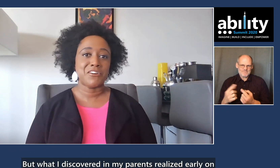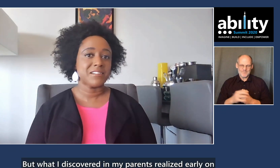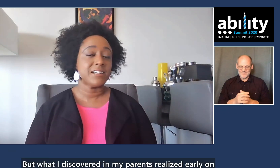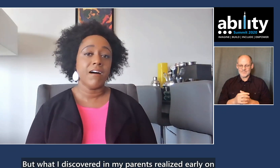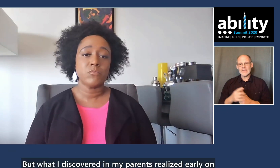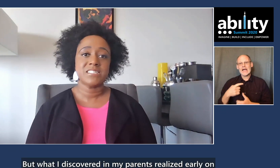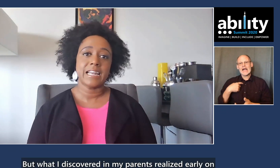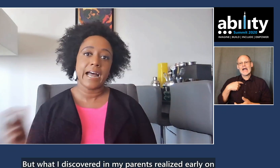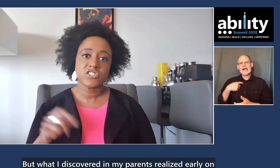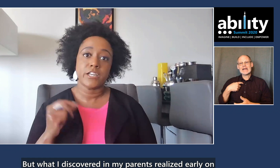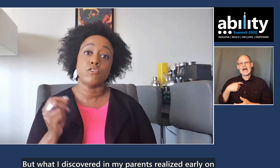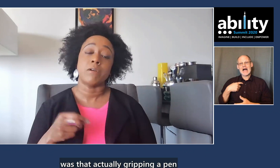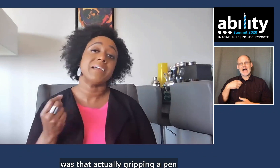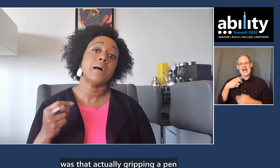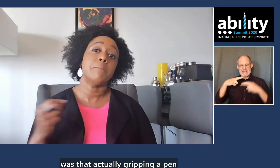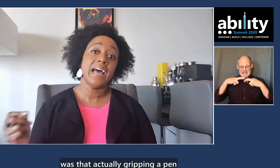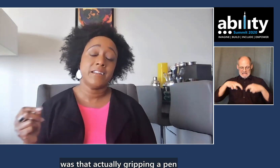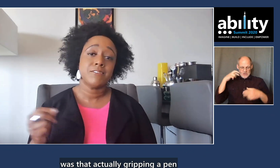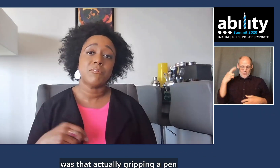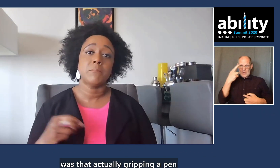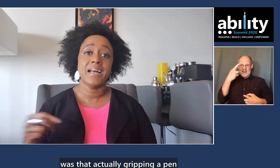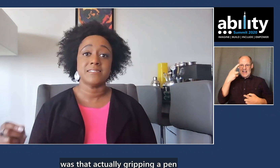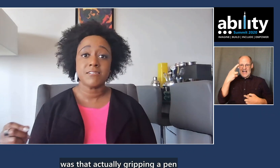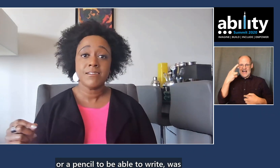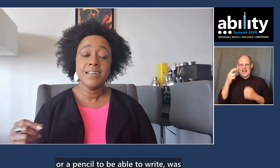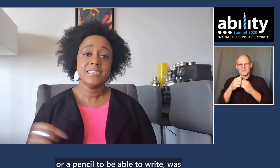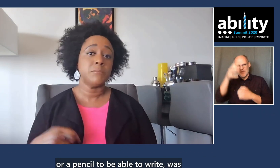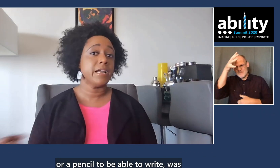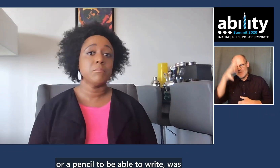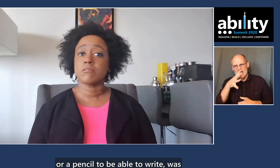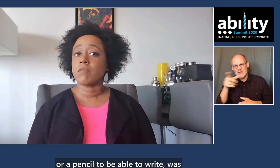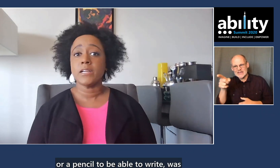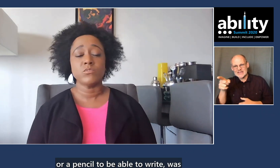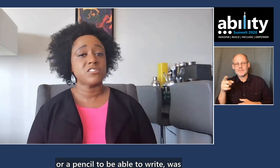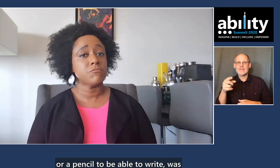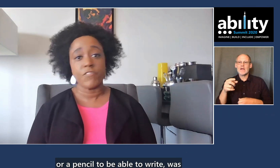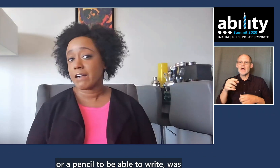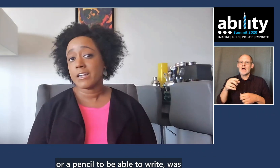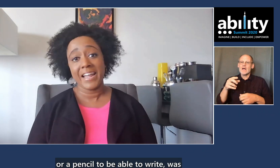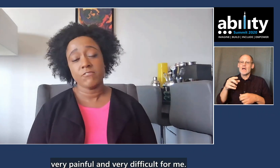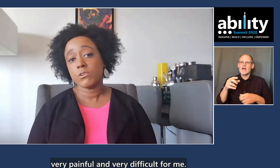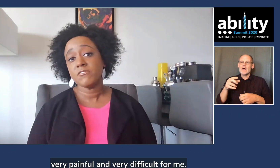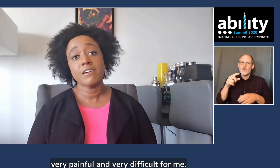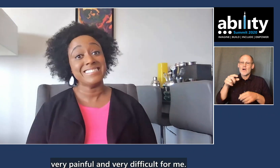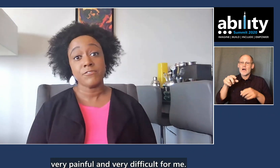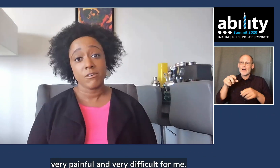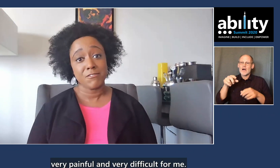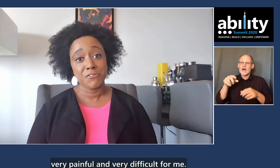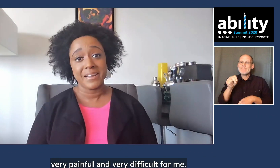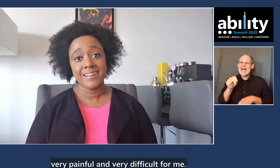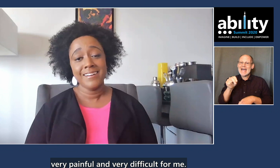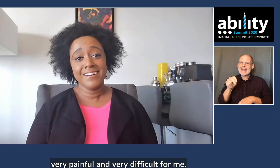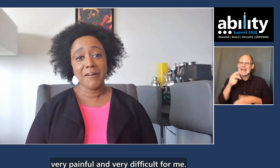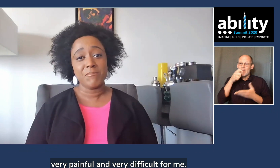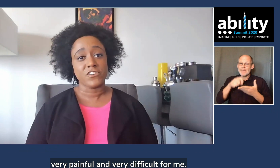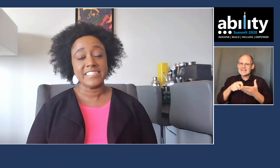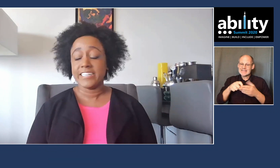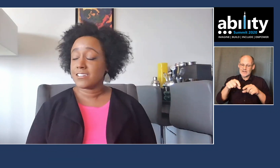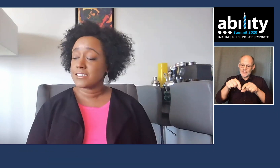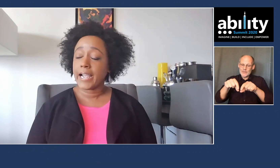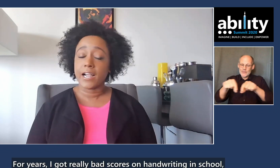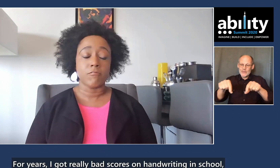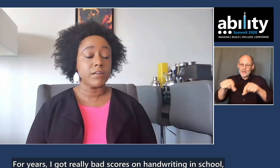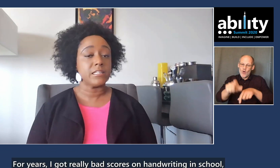realized early on was that actually gripping a pen or a pencil to be able to write was very painful and very difficult for me.